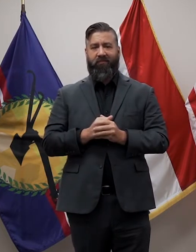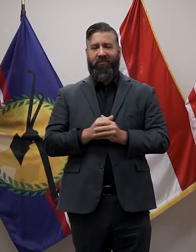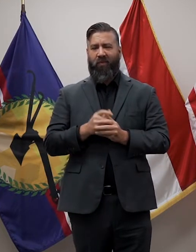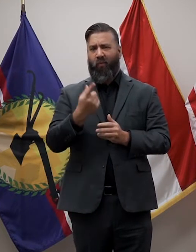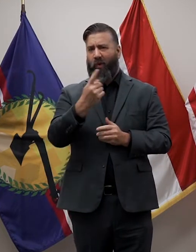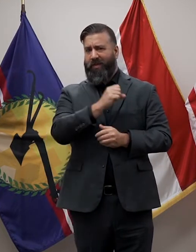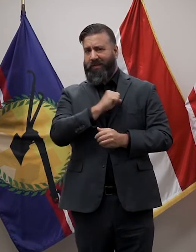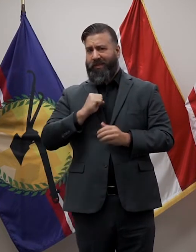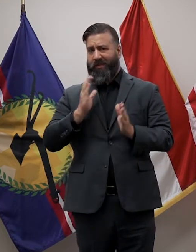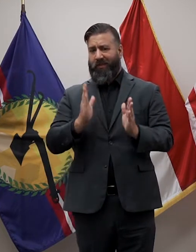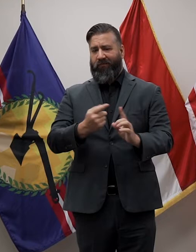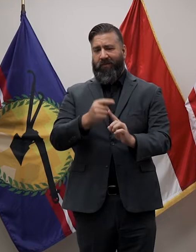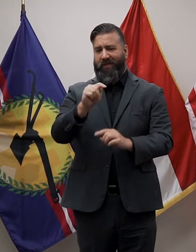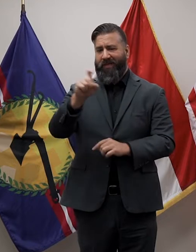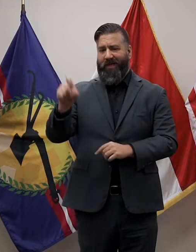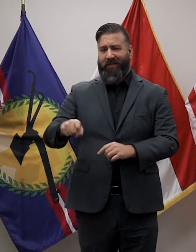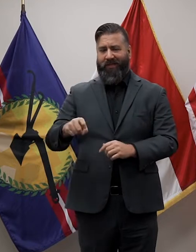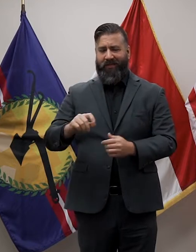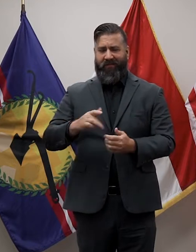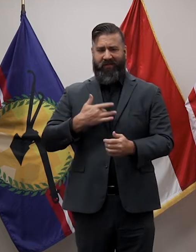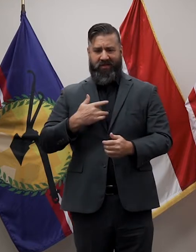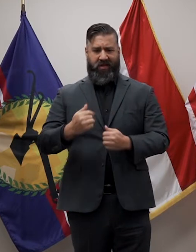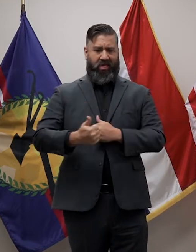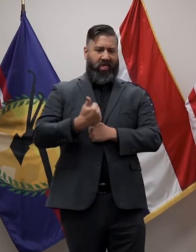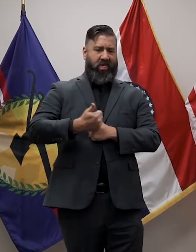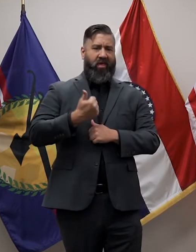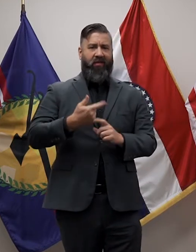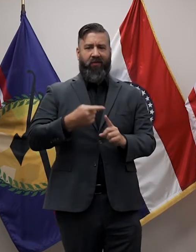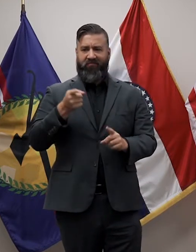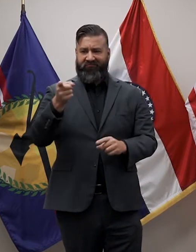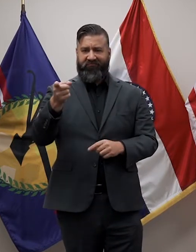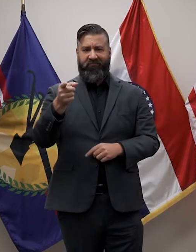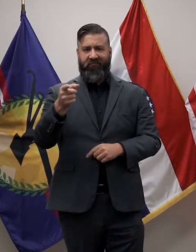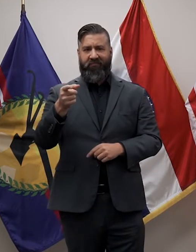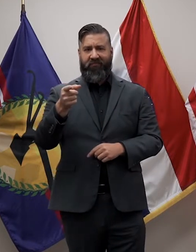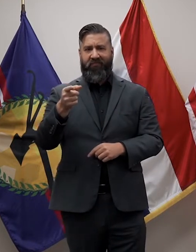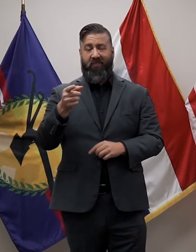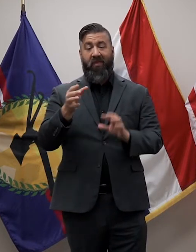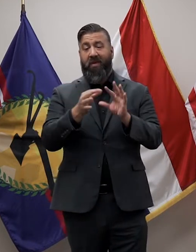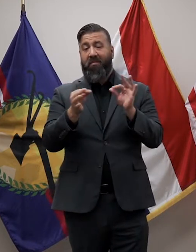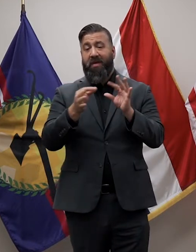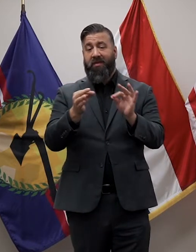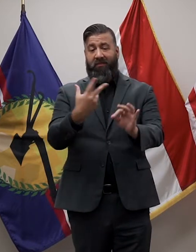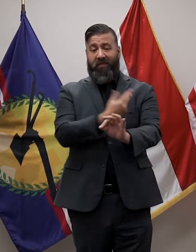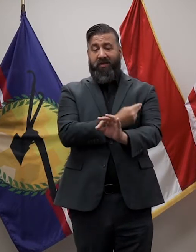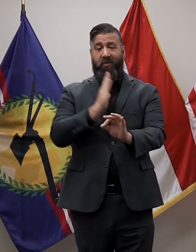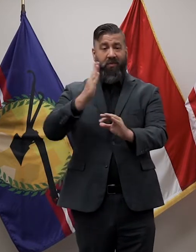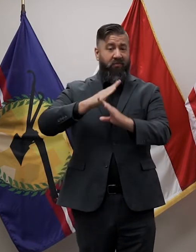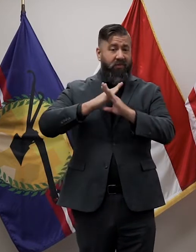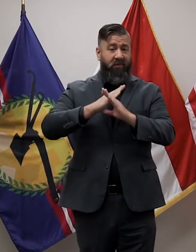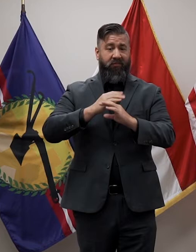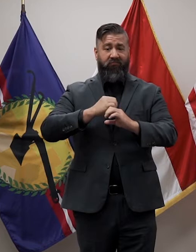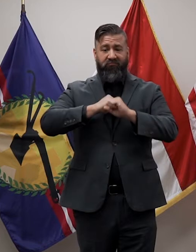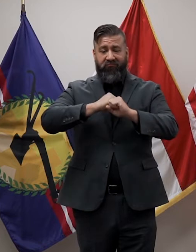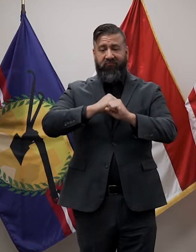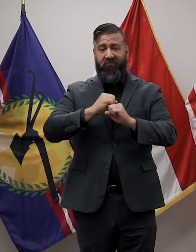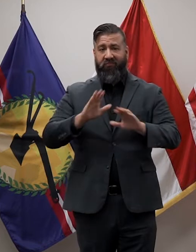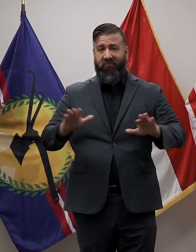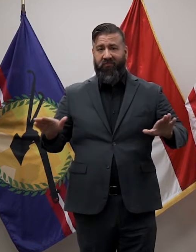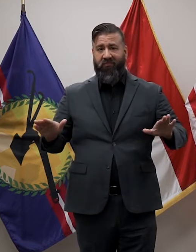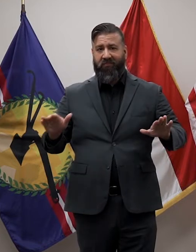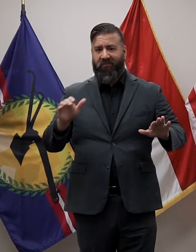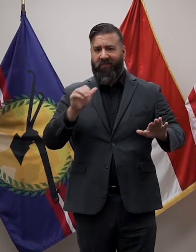beloved family character, the message that a vaccine will keep children healthy is not propaganda, folks. It's fact.